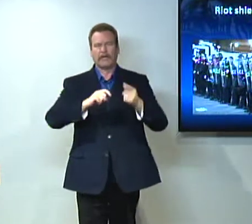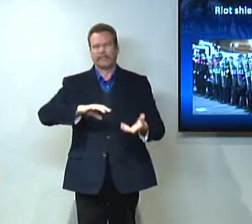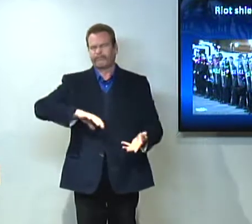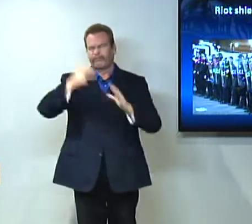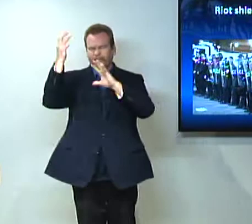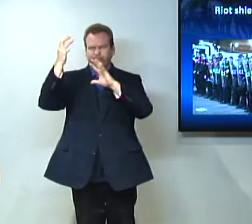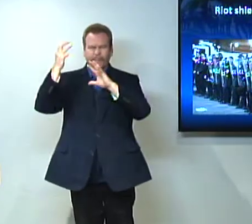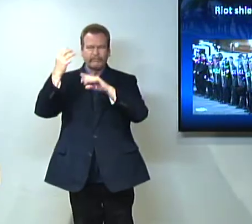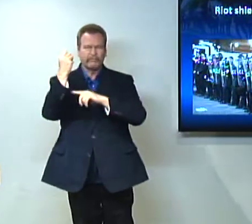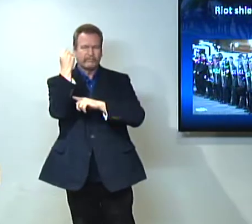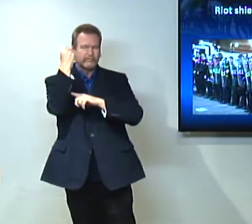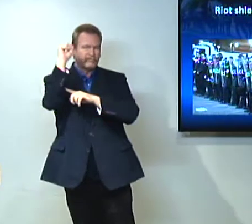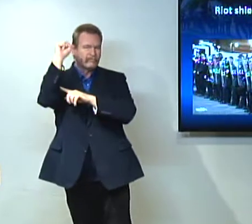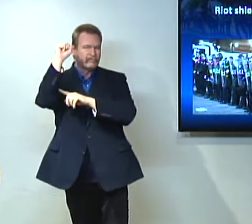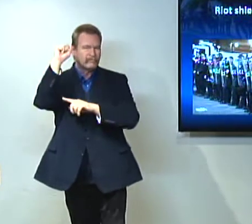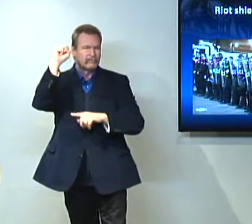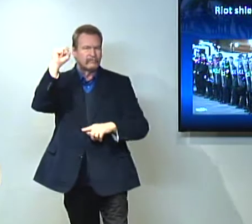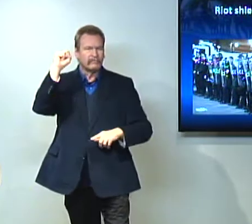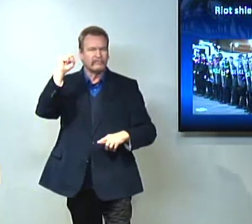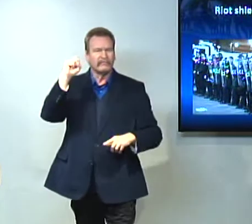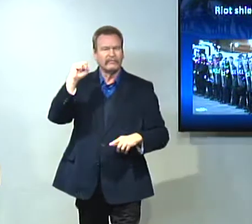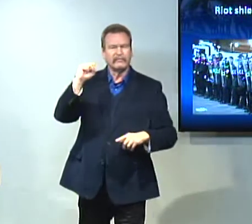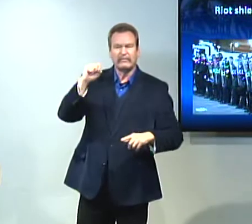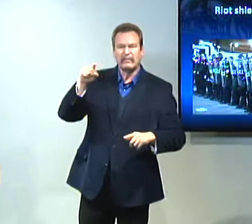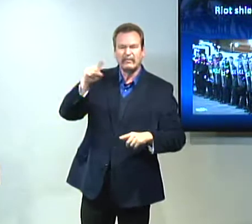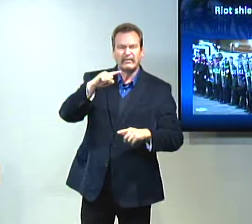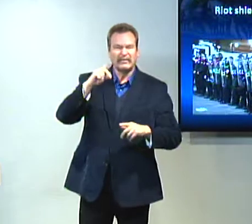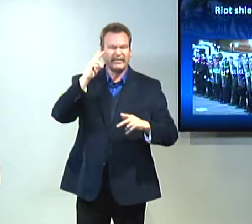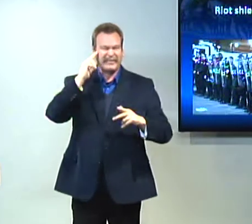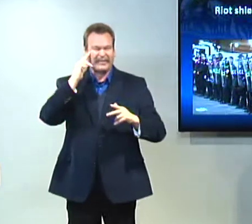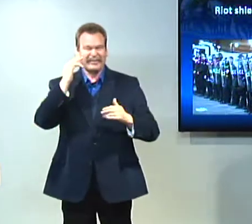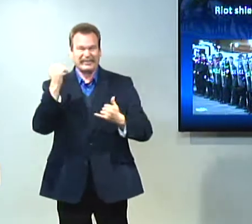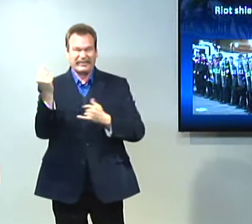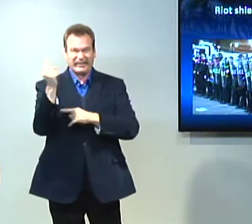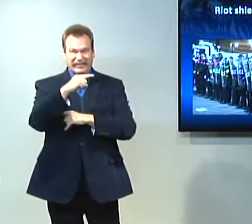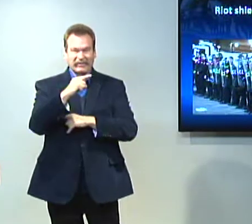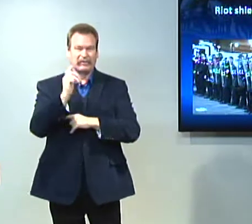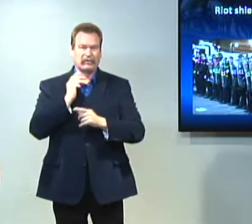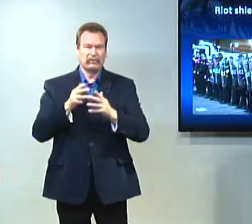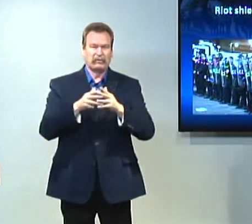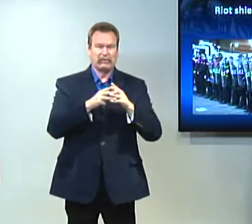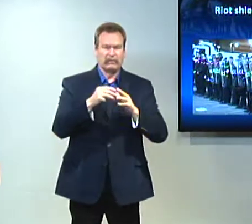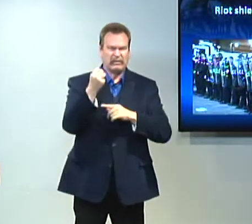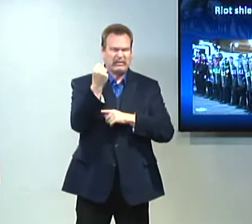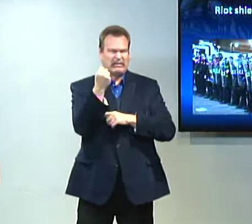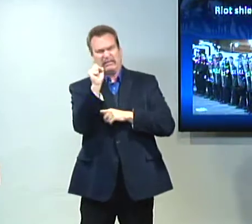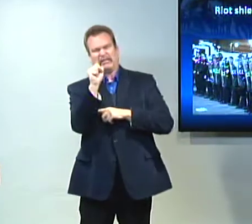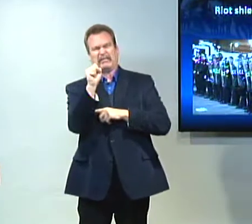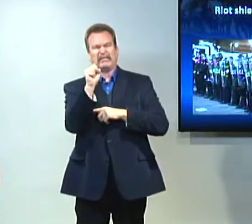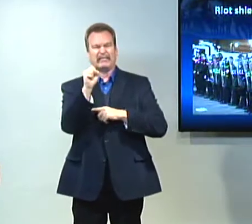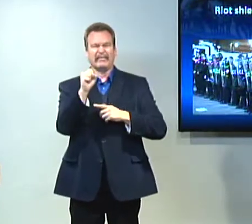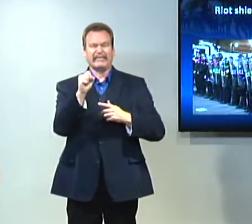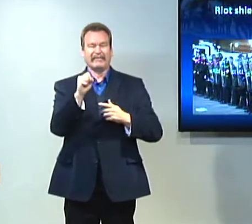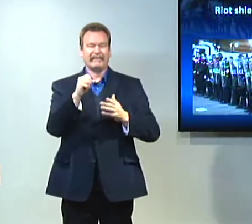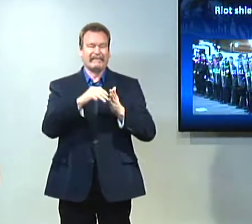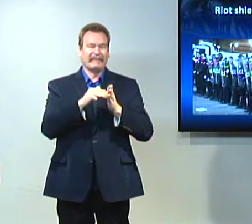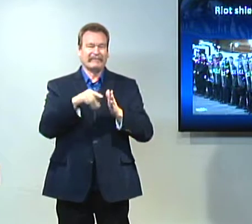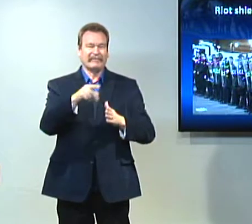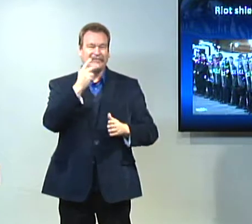And there's also other kinds of shields when there's rioting, when people are protesting. So oftentimes people